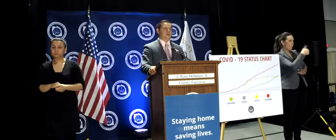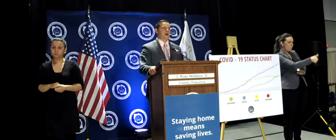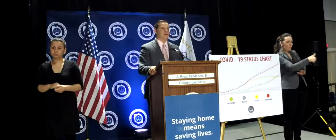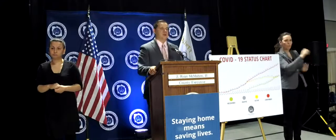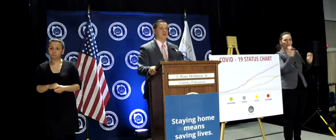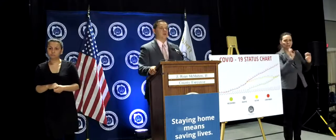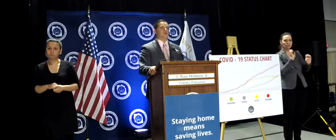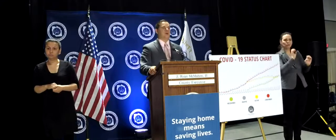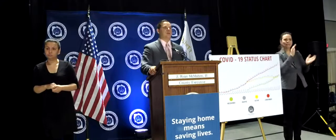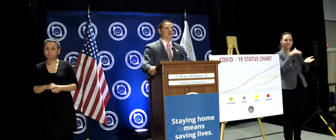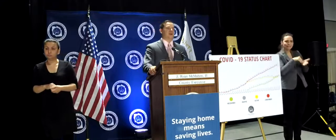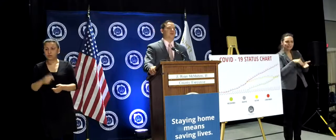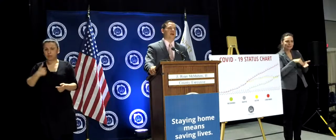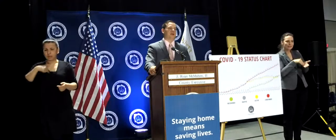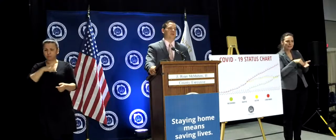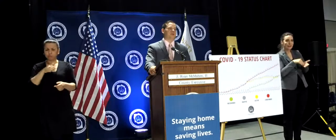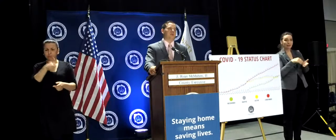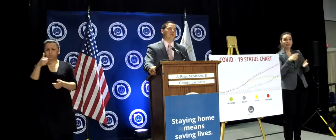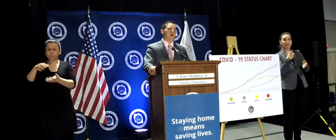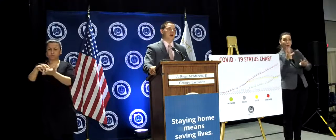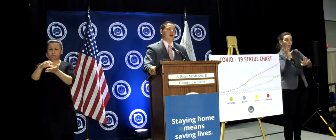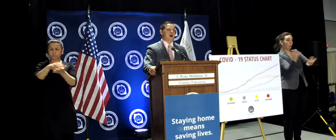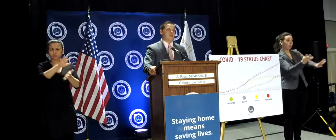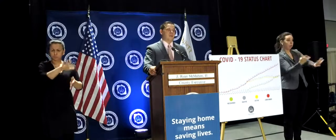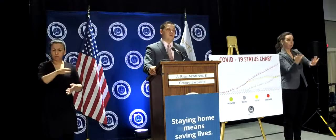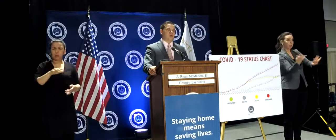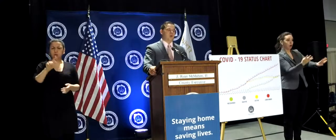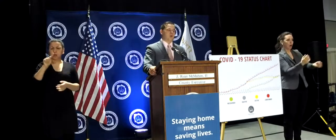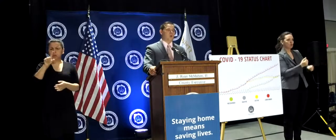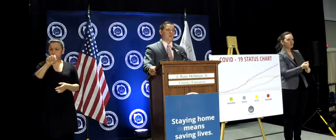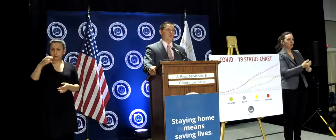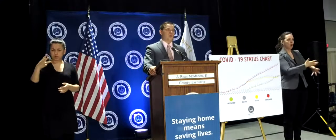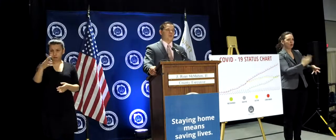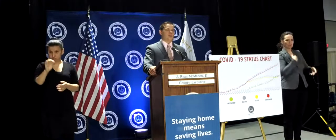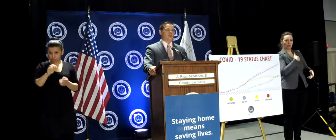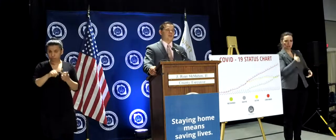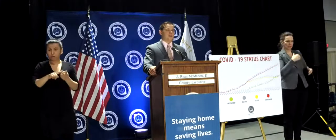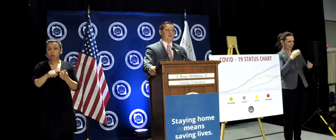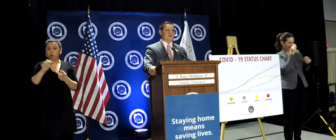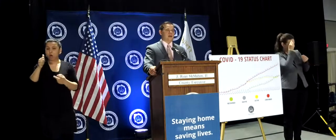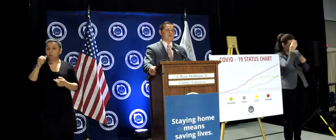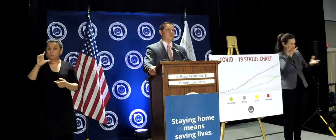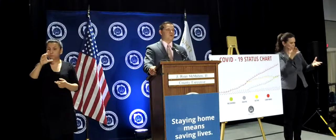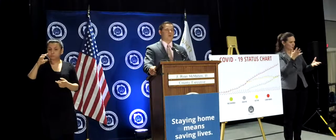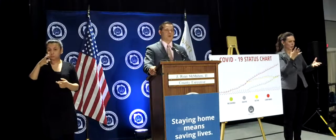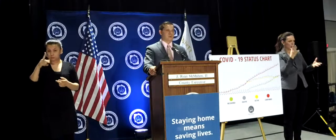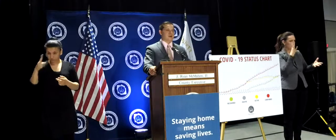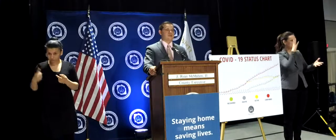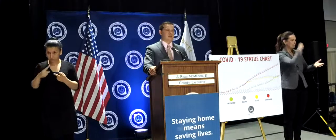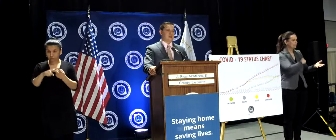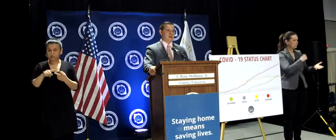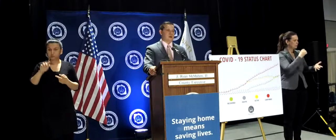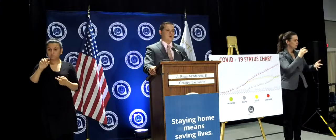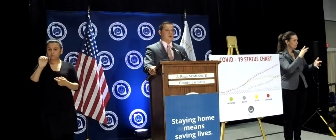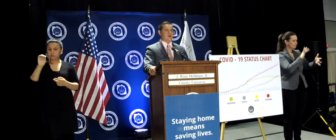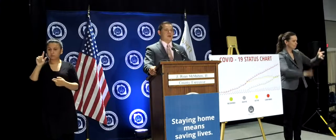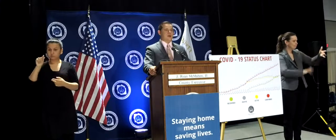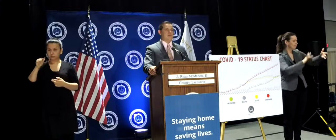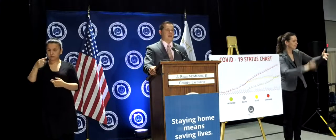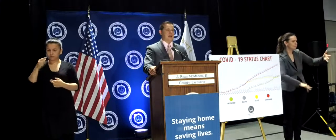Syracuse Community Health Center, we have primary care providers. So we have so much more capacity